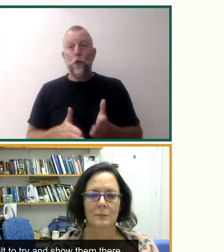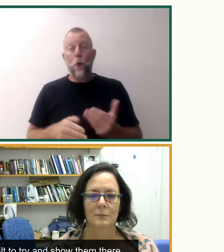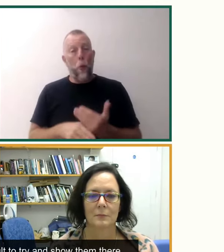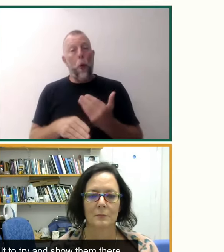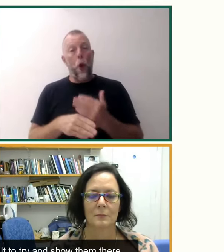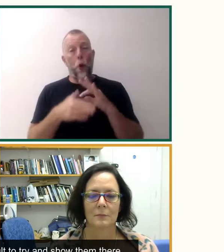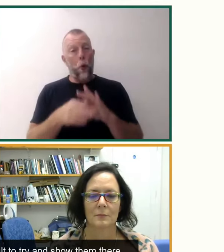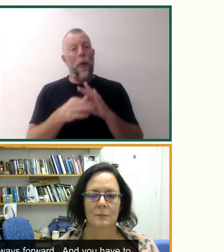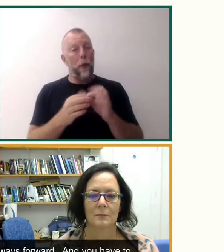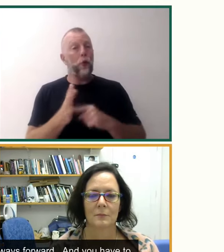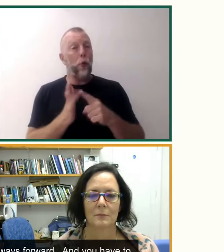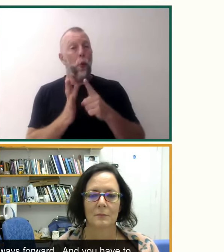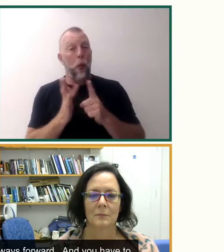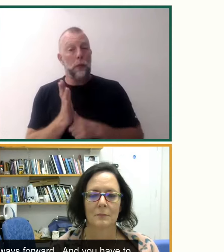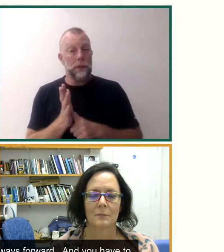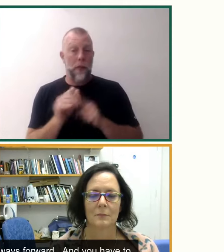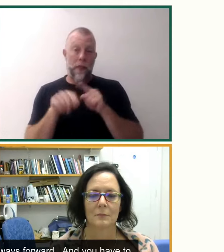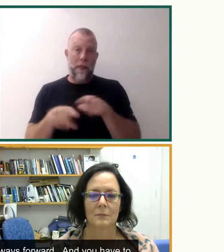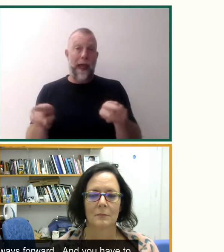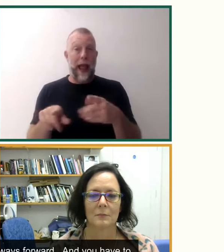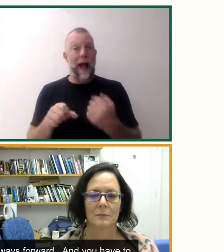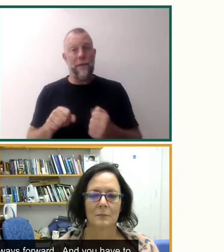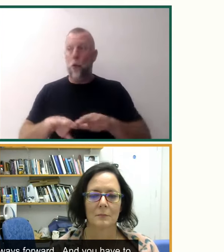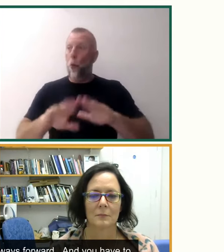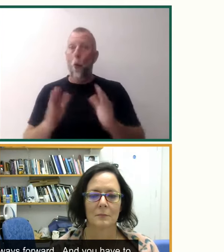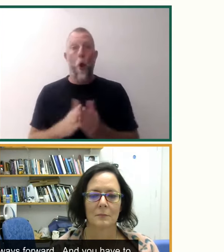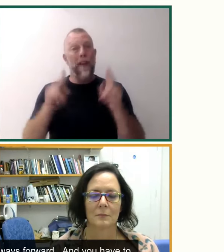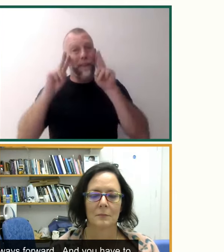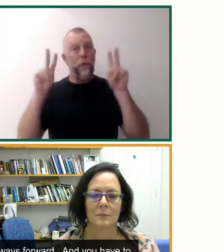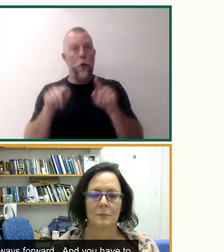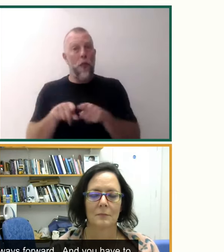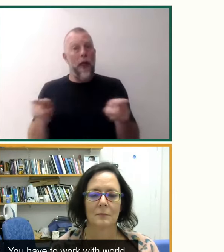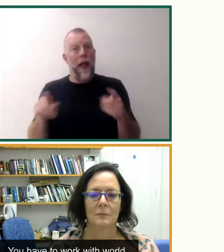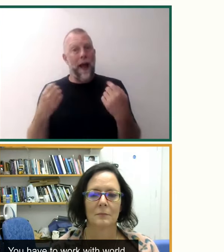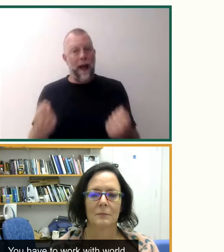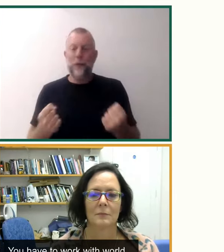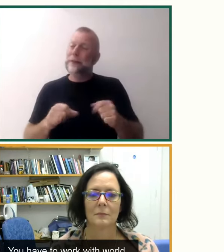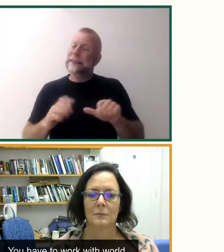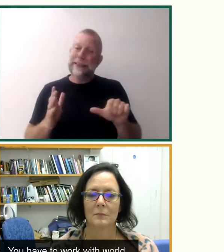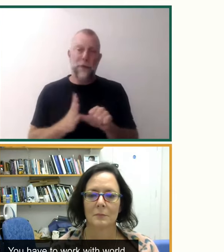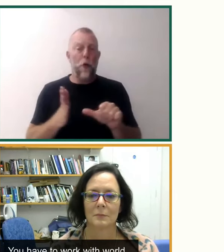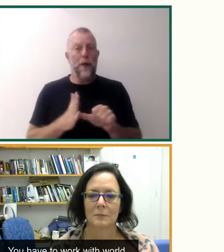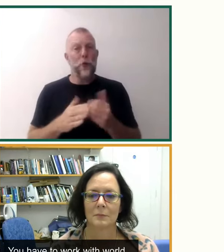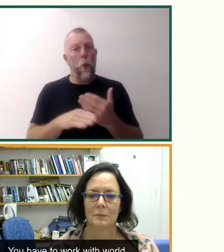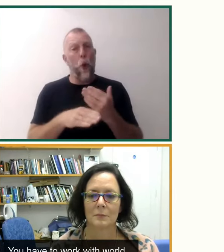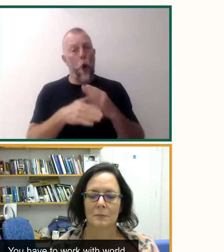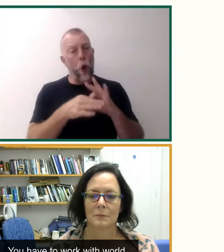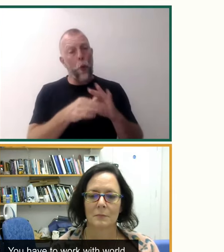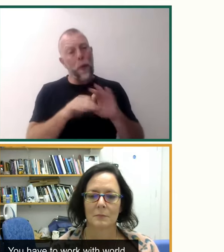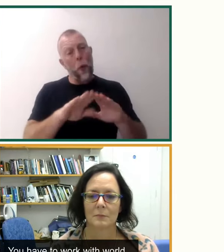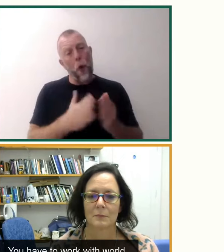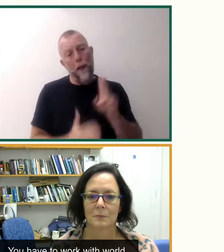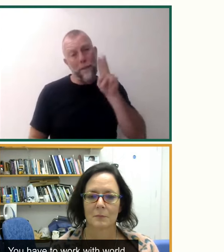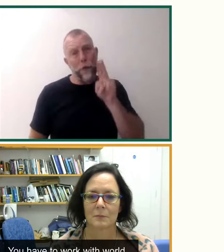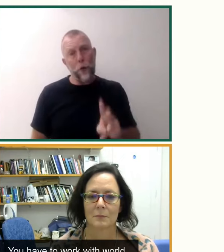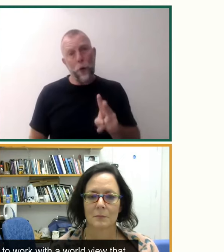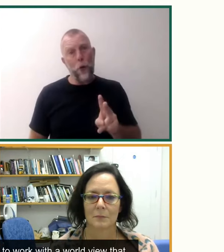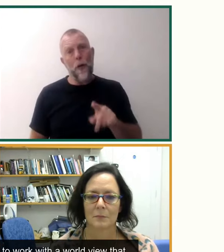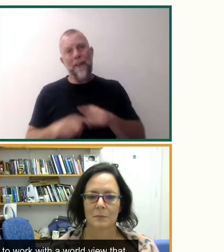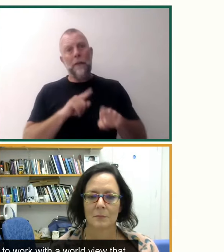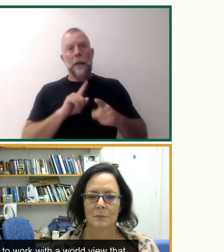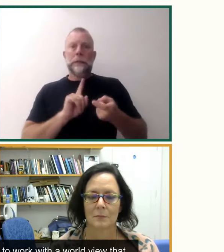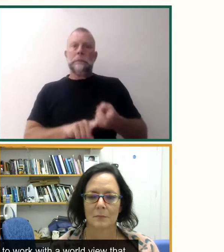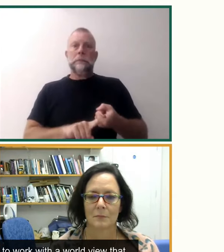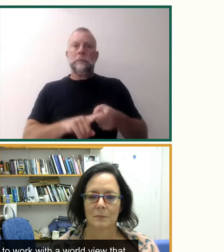patient has, you have to work with the worldview that they have. And so it can be very hard to work with a worldview that's ultimately very, very static